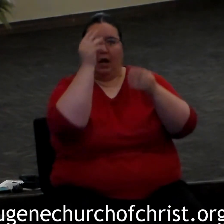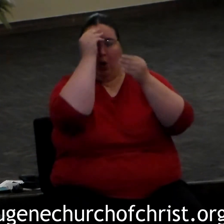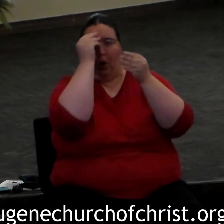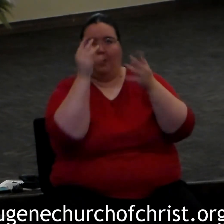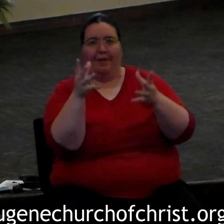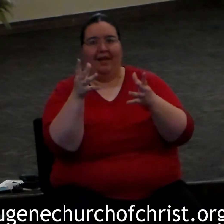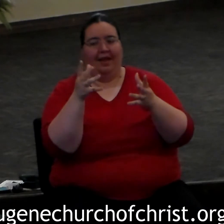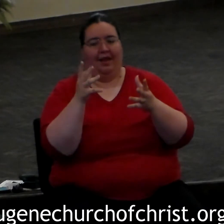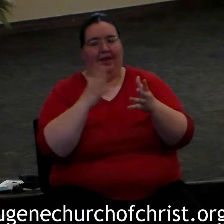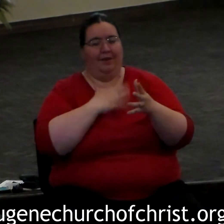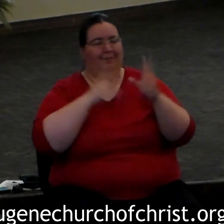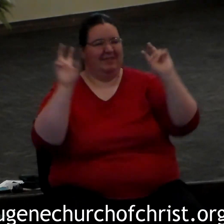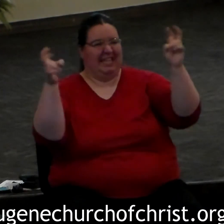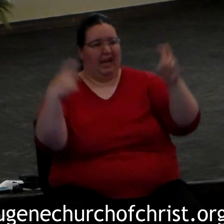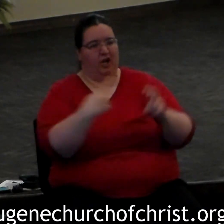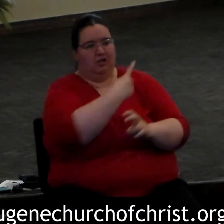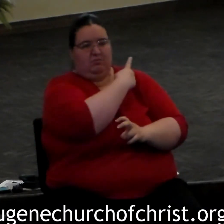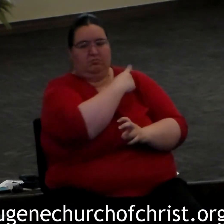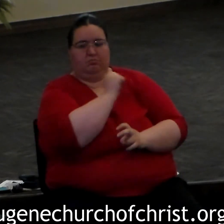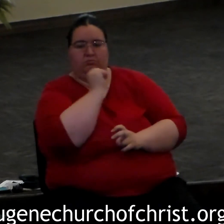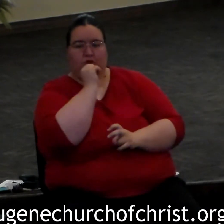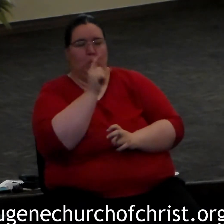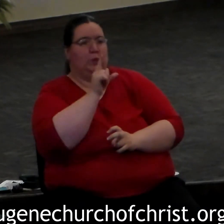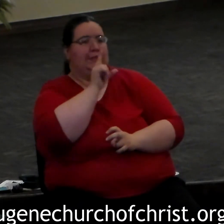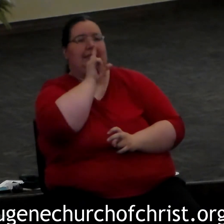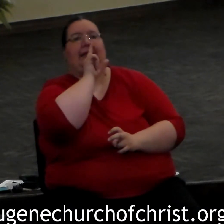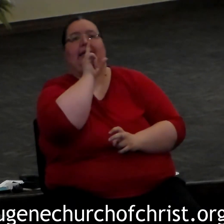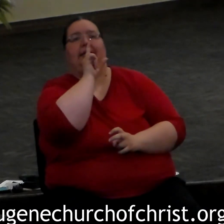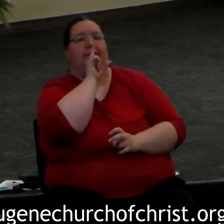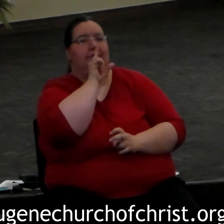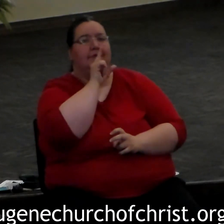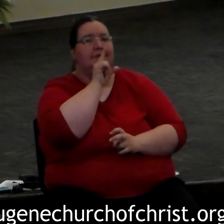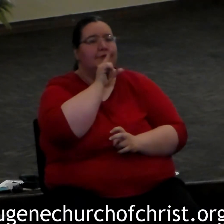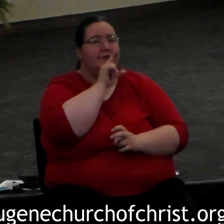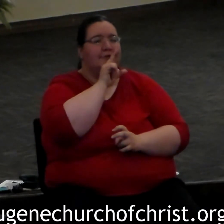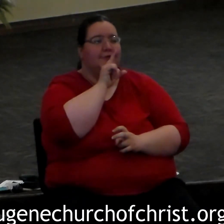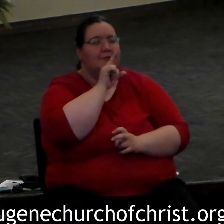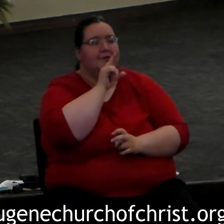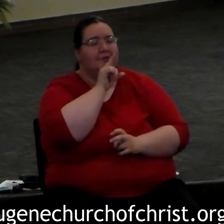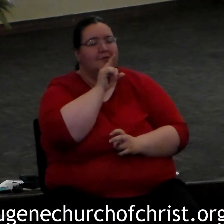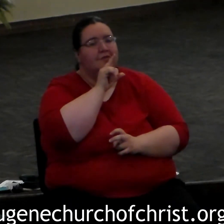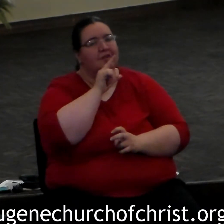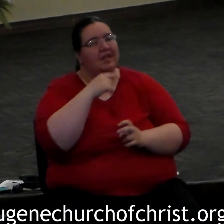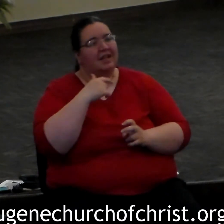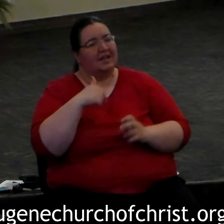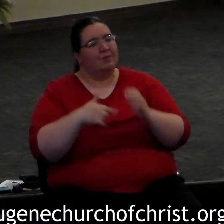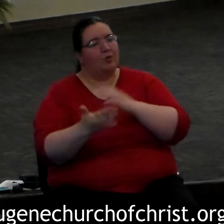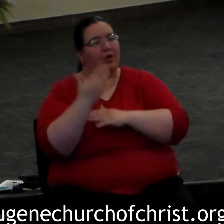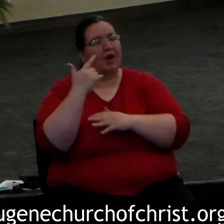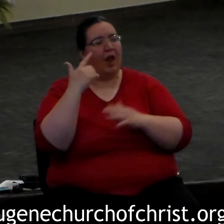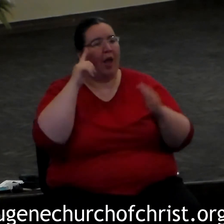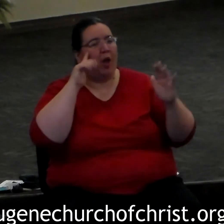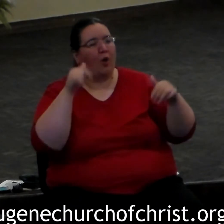is too big, too important. This morning, I hope you already in your mind have someone in there that you're thinking to